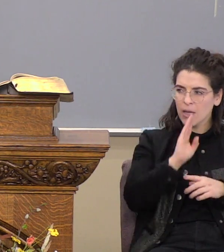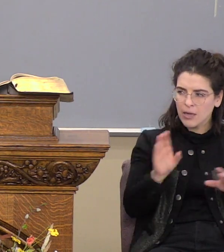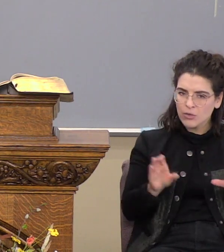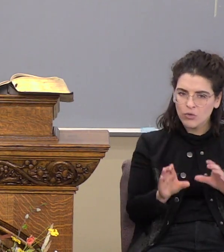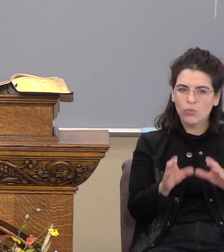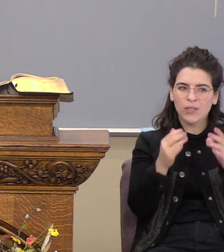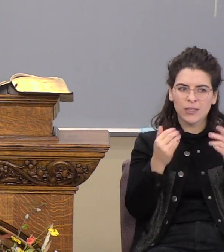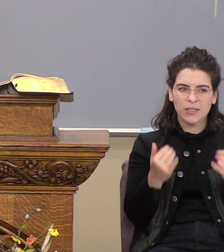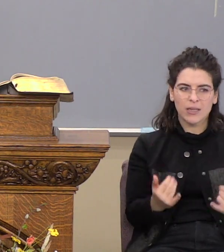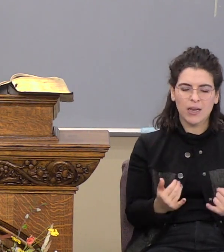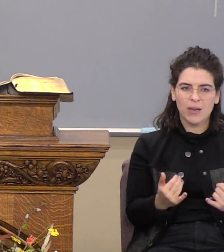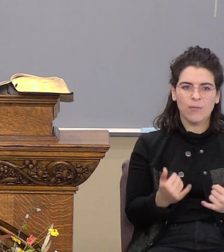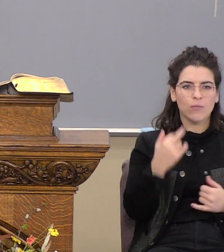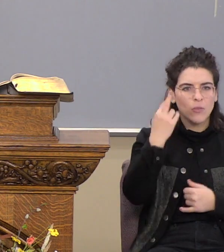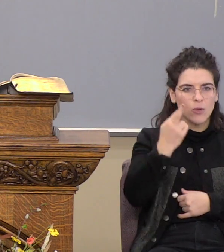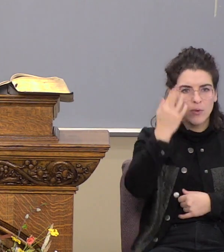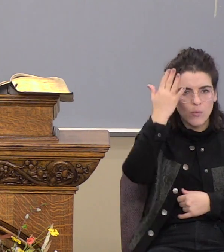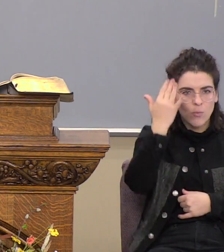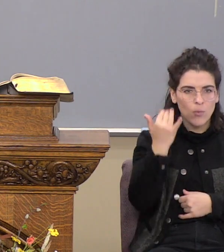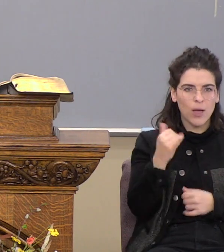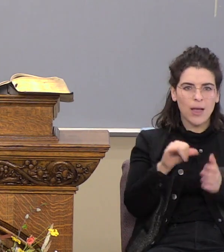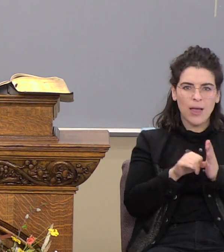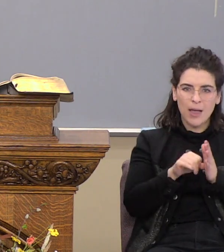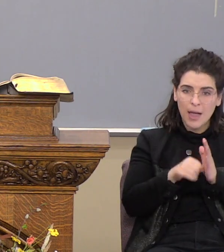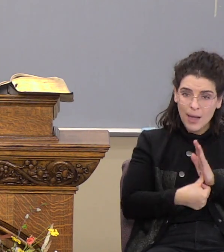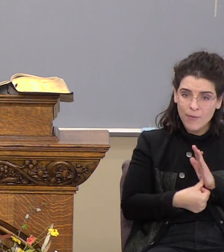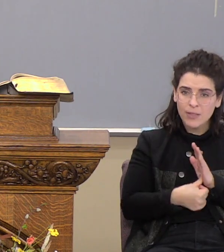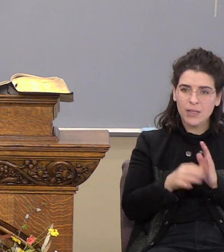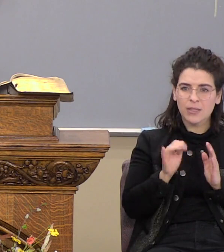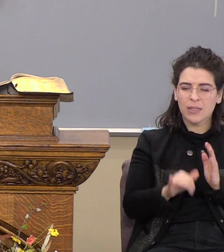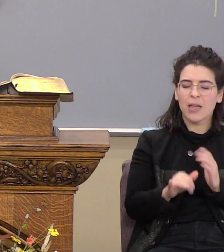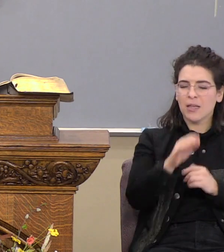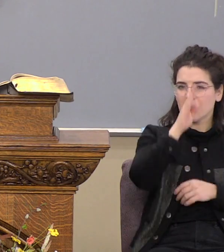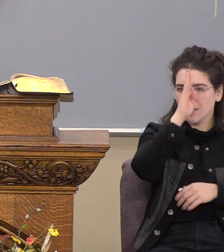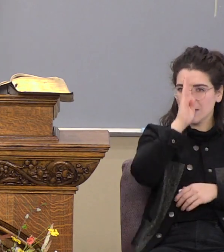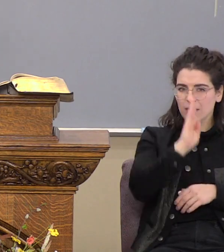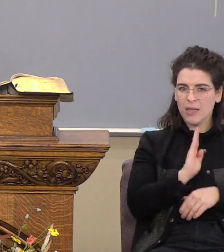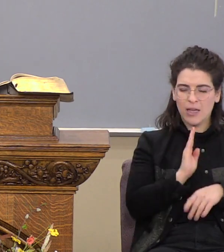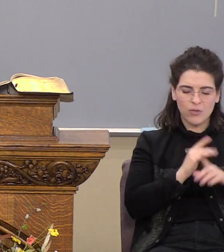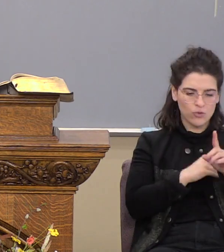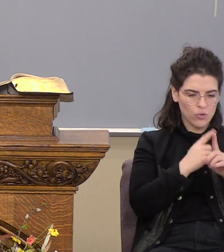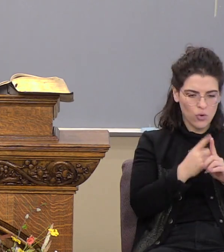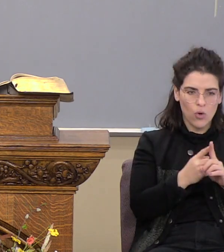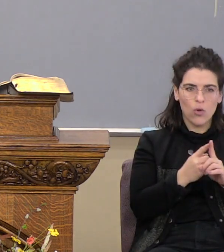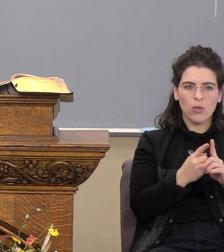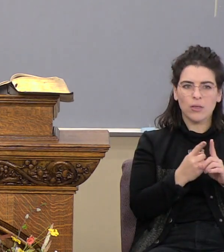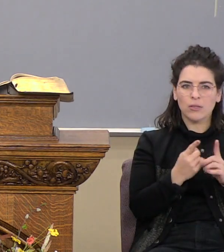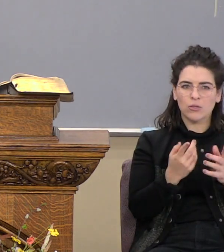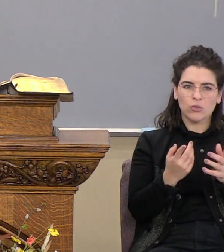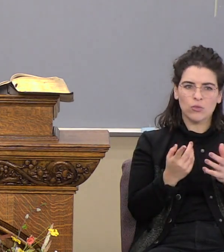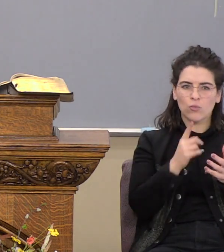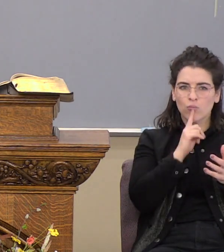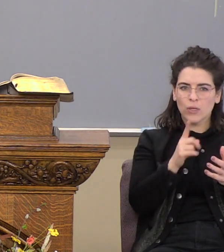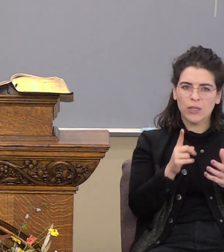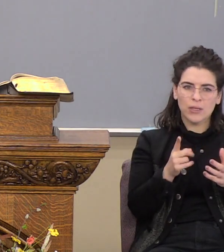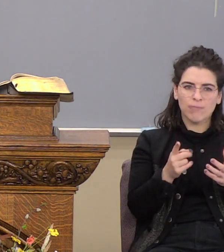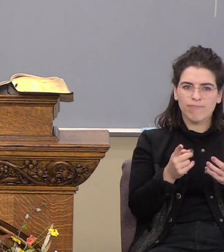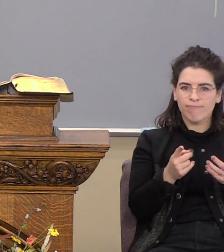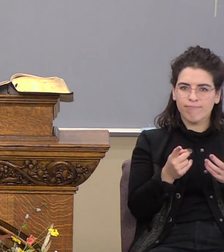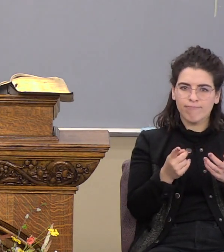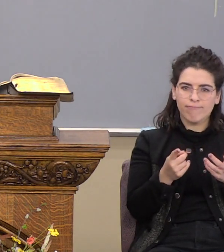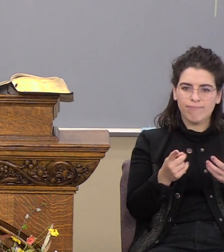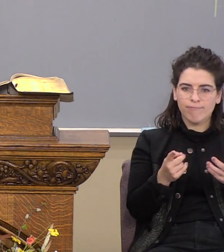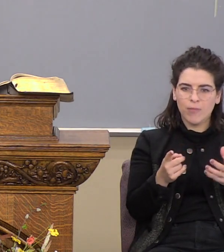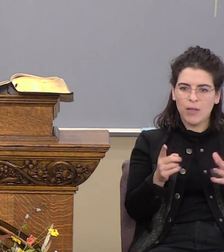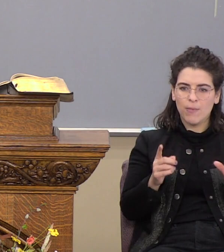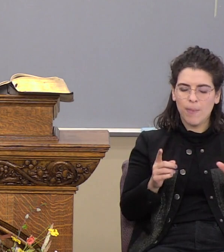today. The reason I point that out is God's intention is to take up the church,